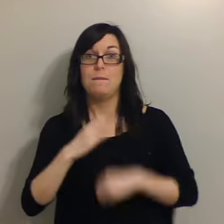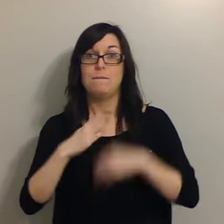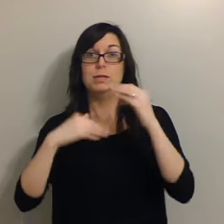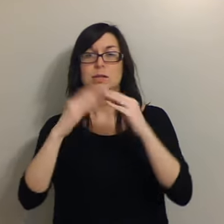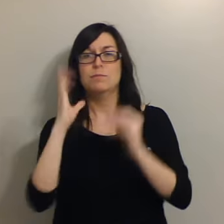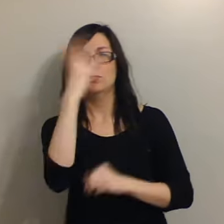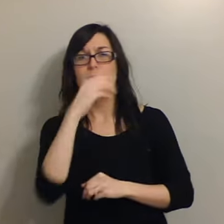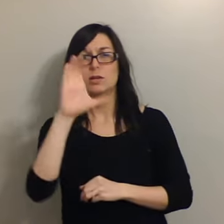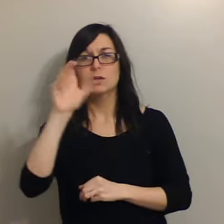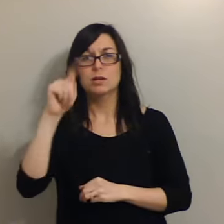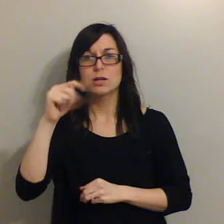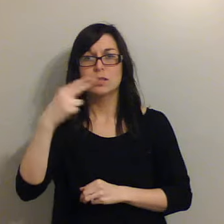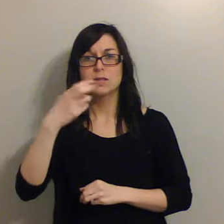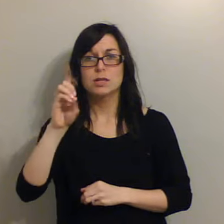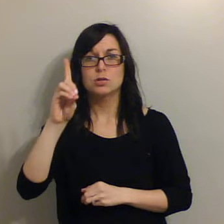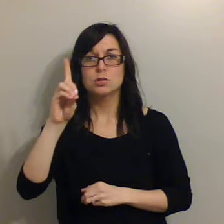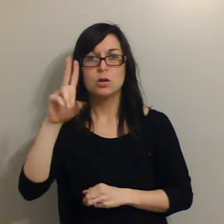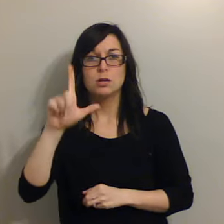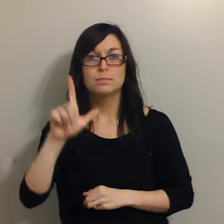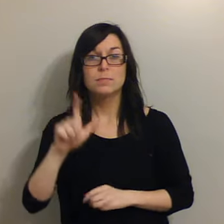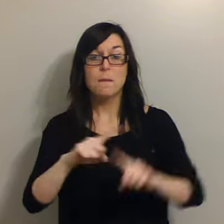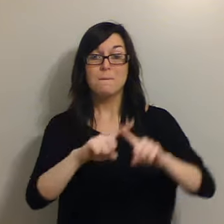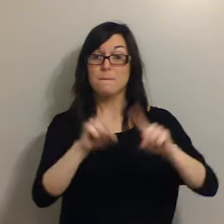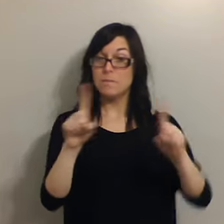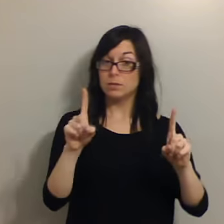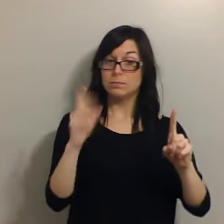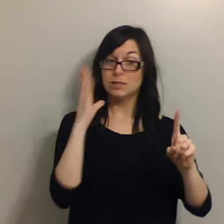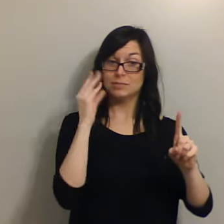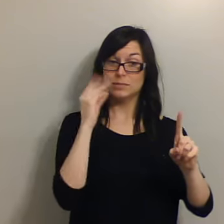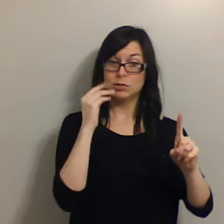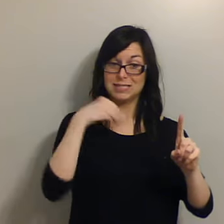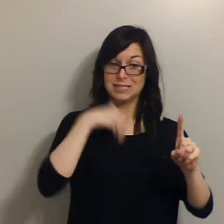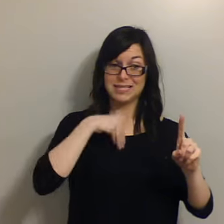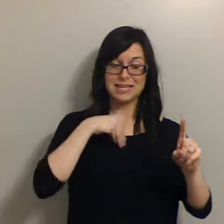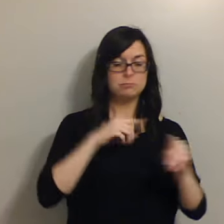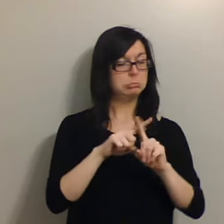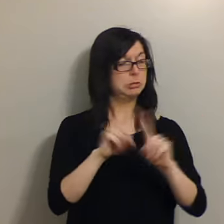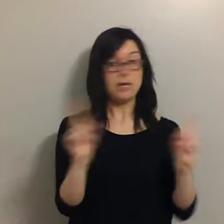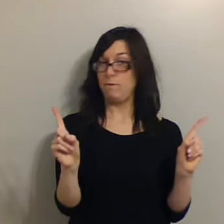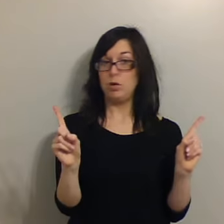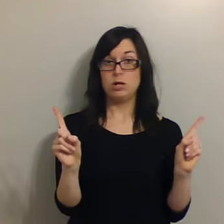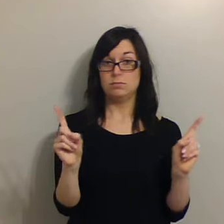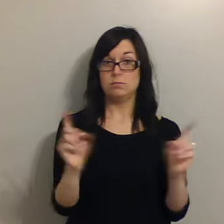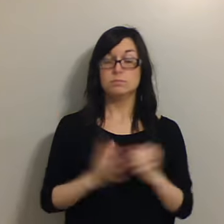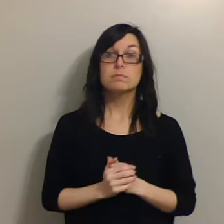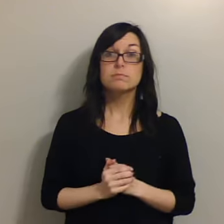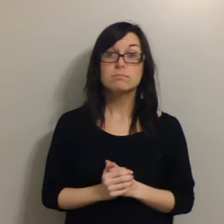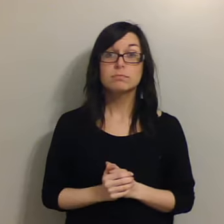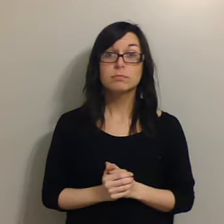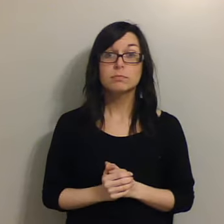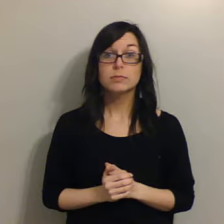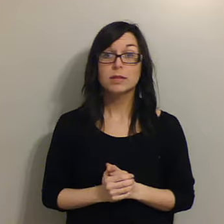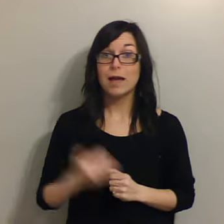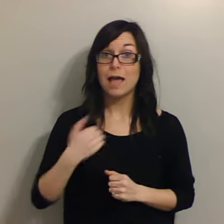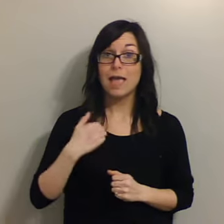cathedral. My physical experience was quite different. We do have the power to reflect our own